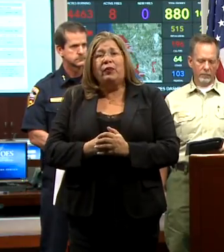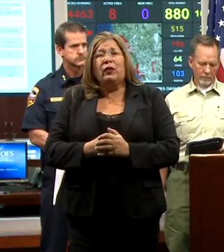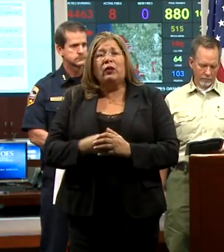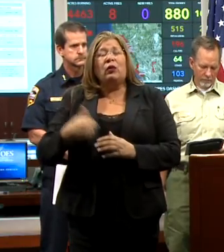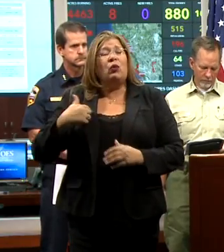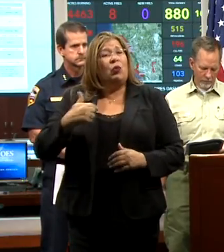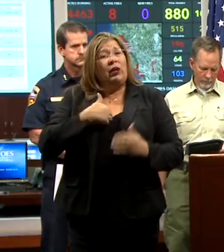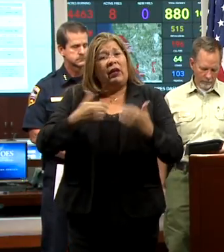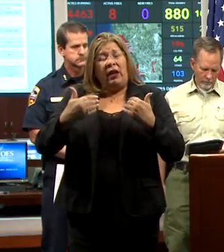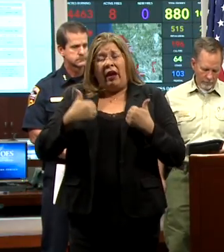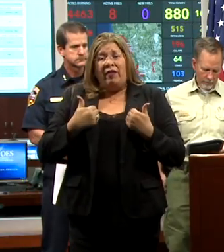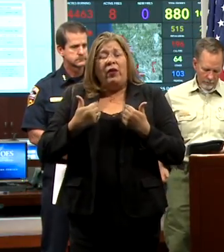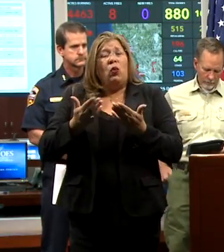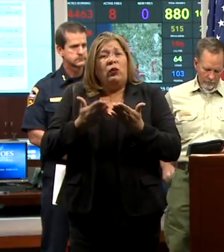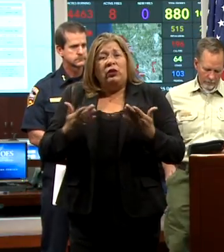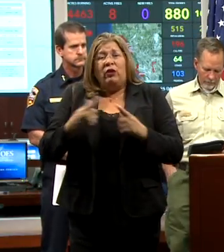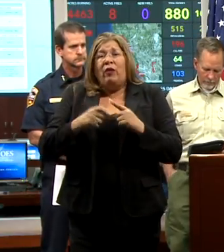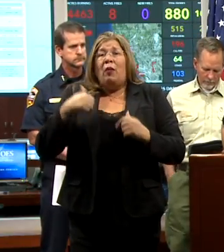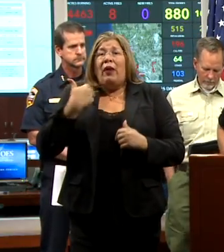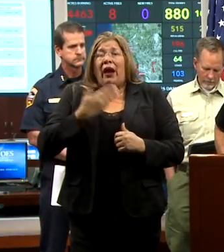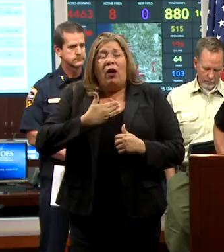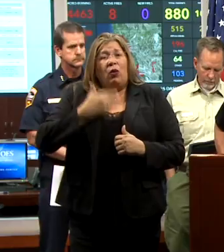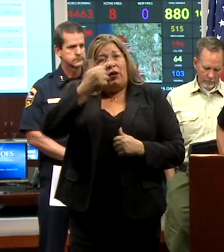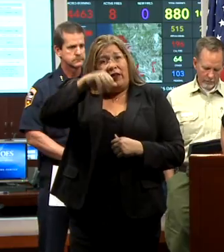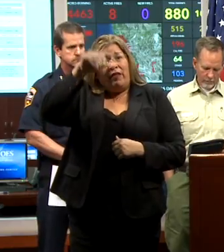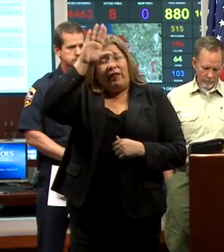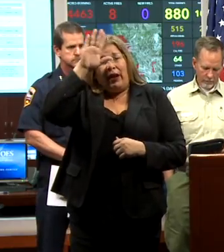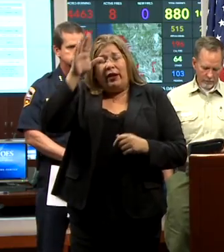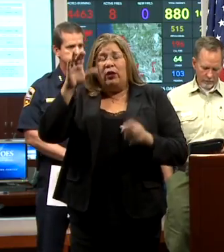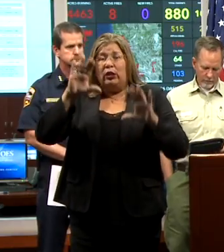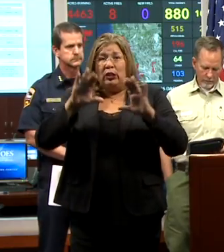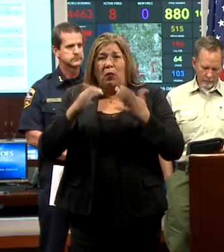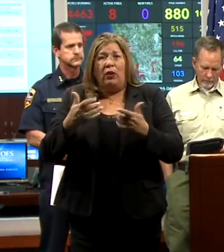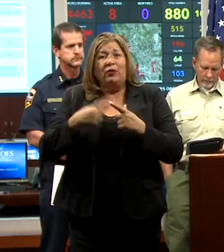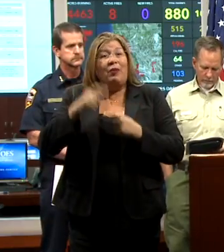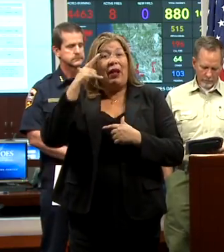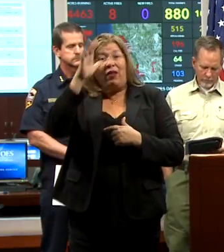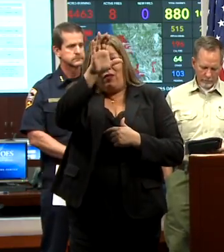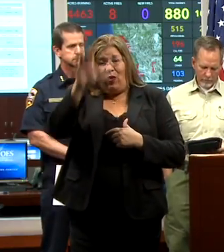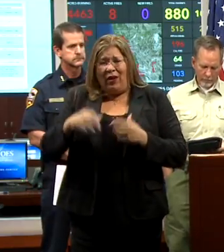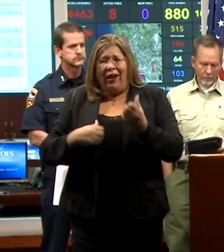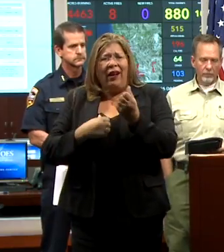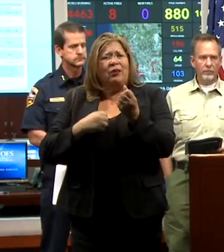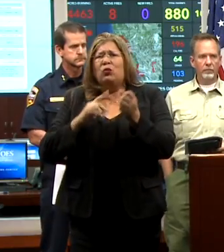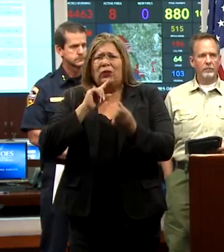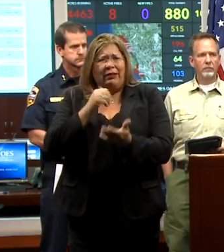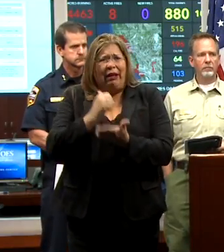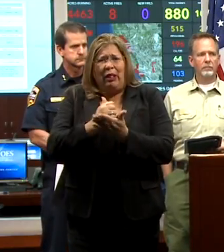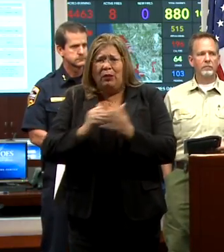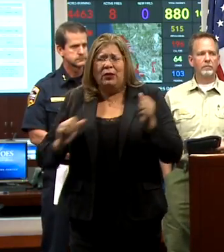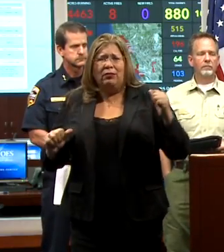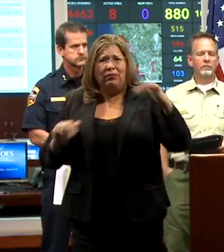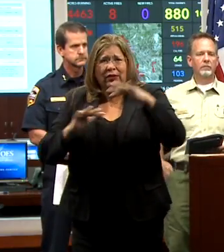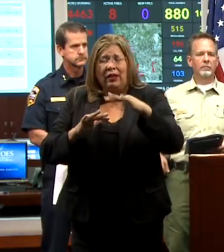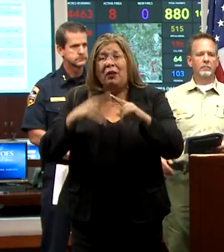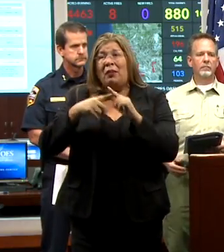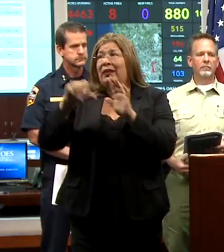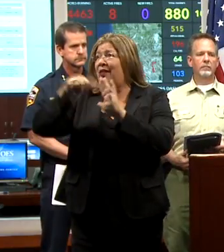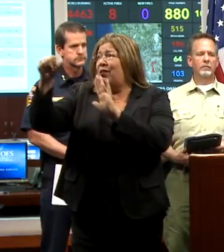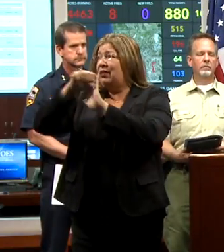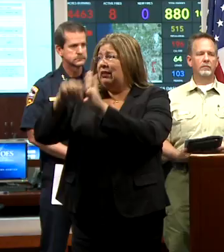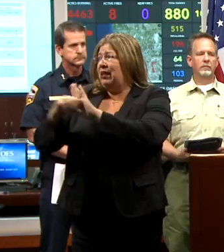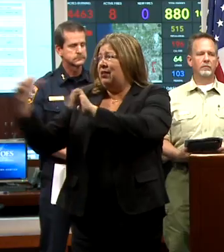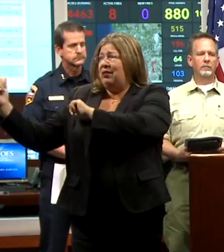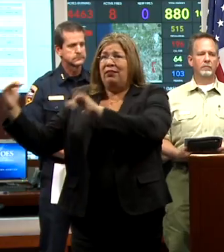personnel from our local fire departments across California and from outside the state. Nearly 400 law enforcement